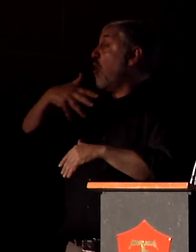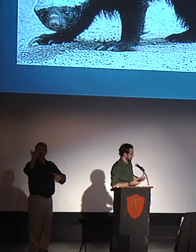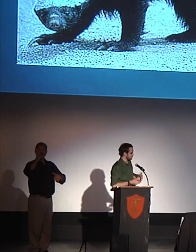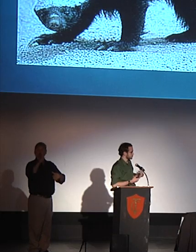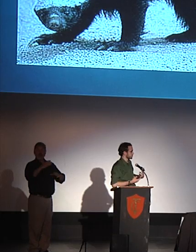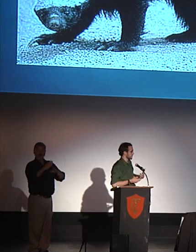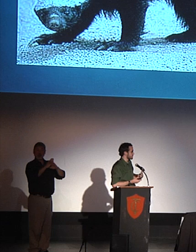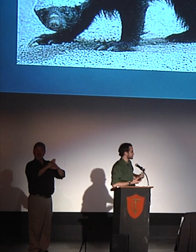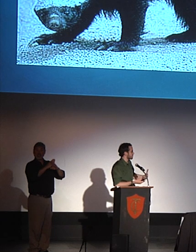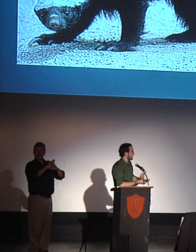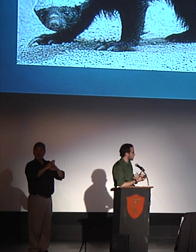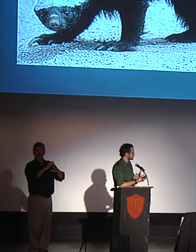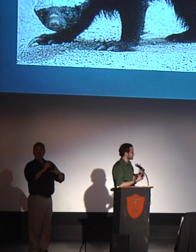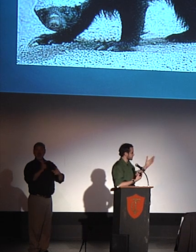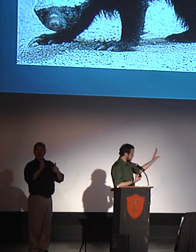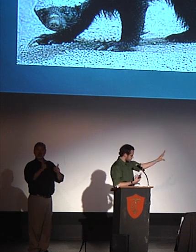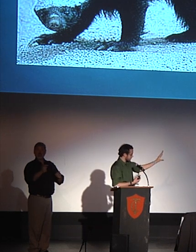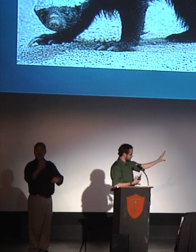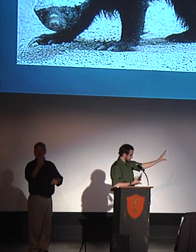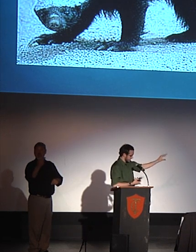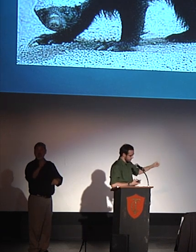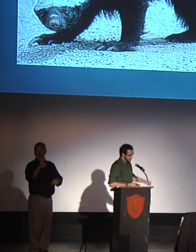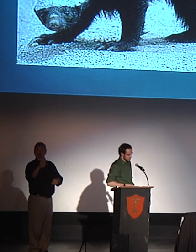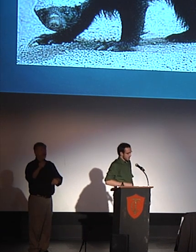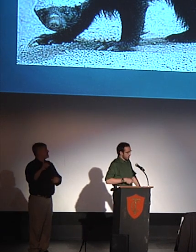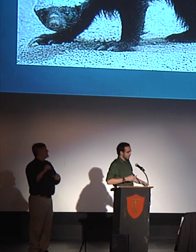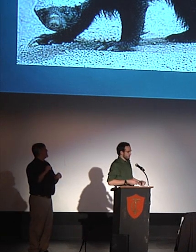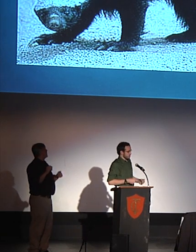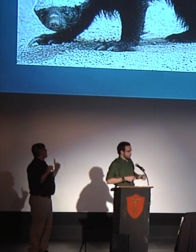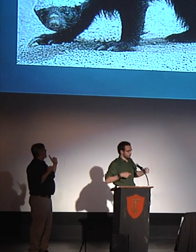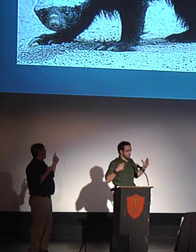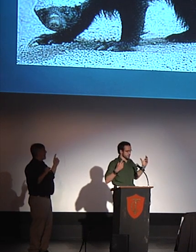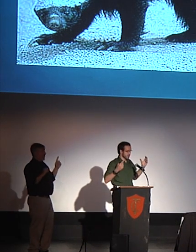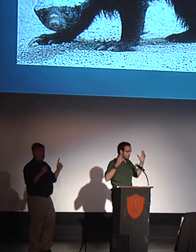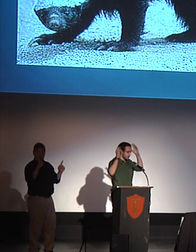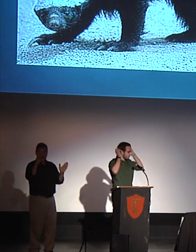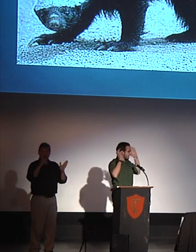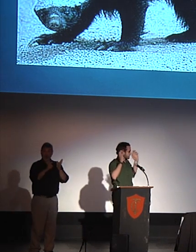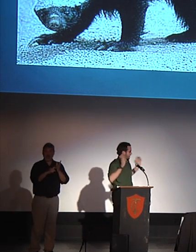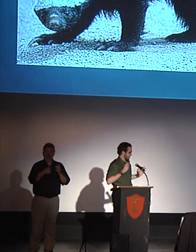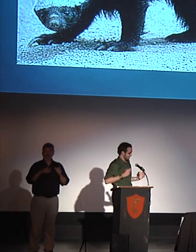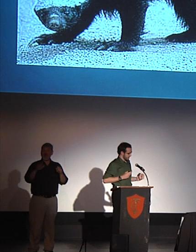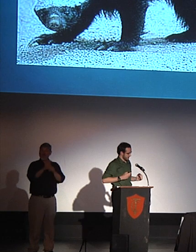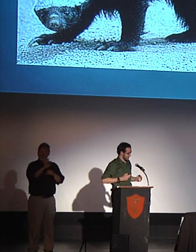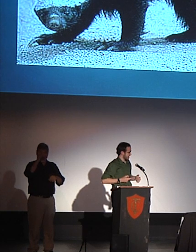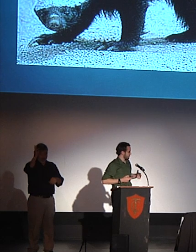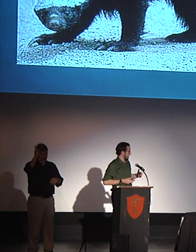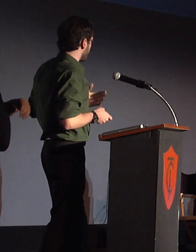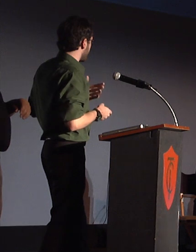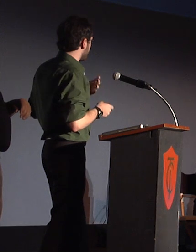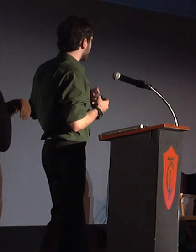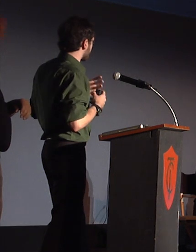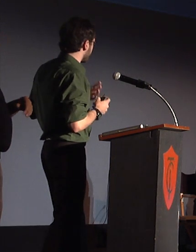direct protection, usually administered by hugs, which is explains that, you'll notice that we get a full head of hair,